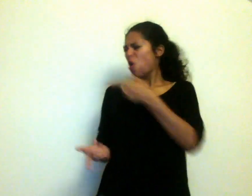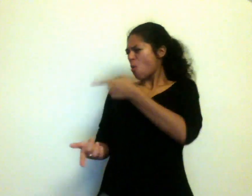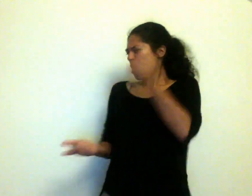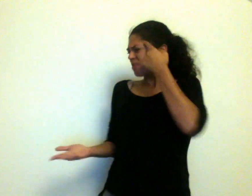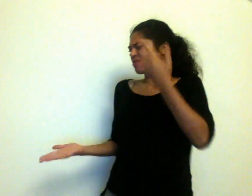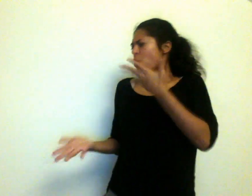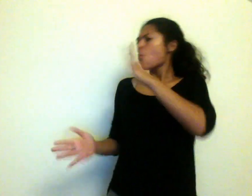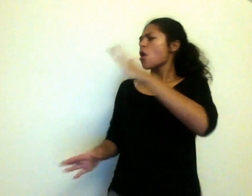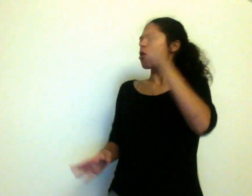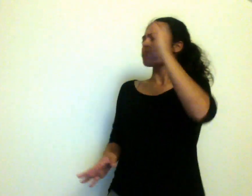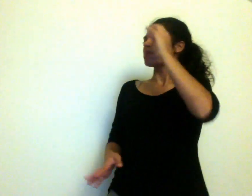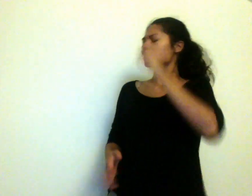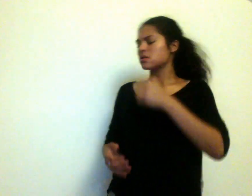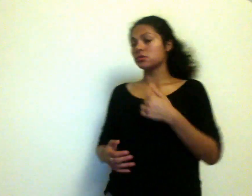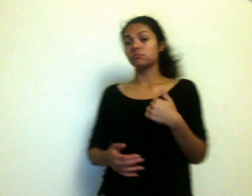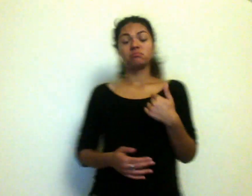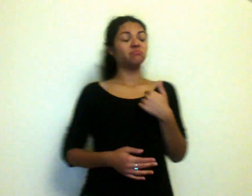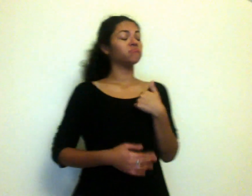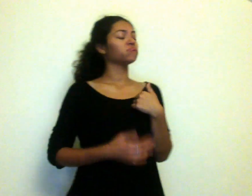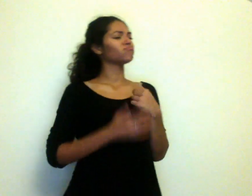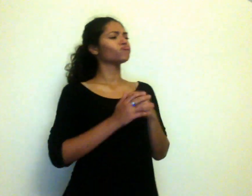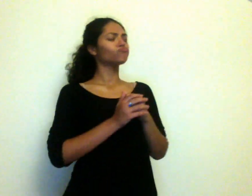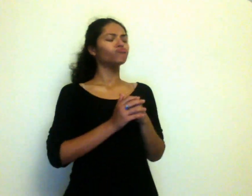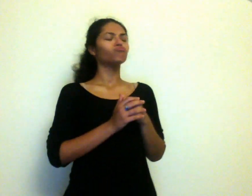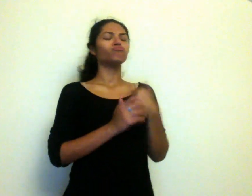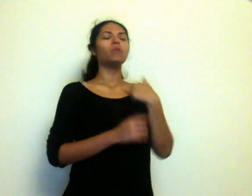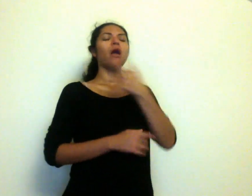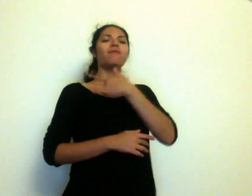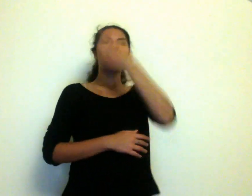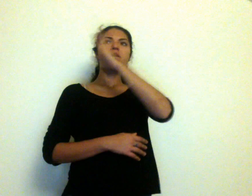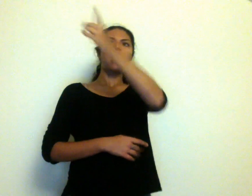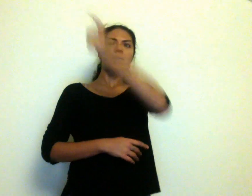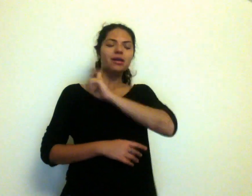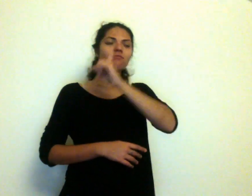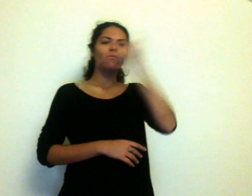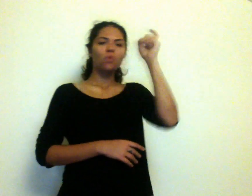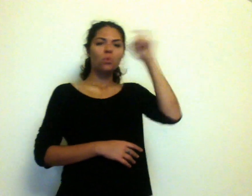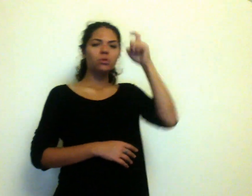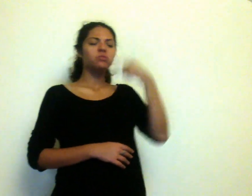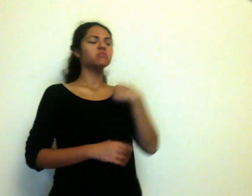gave Sundar wisdom. Sundar had just one question for him. He said, would you have felt the same way if you were poor?